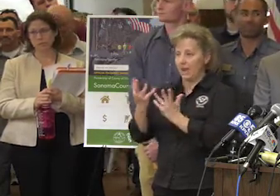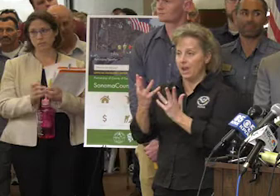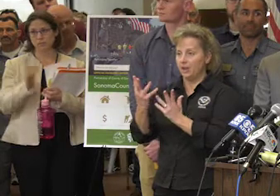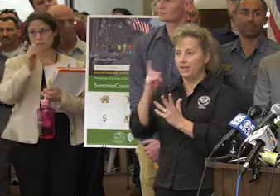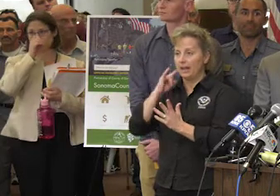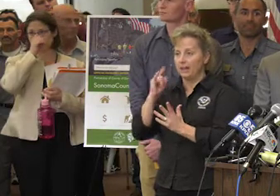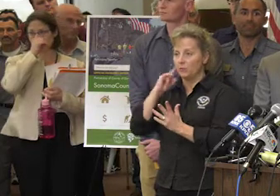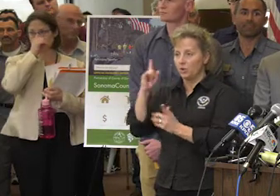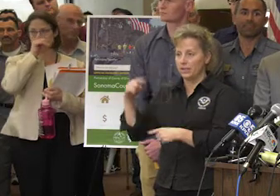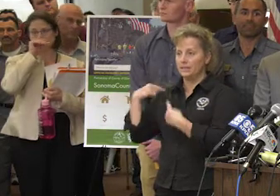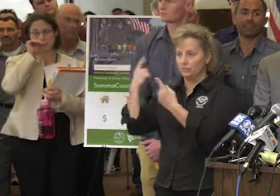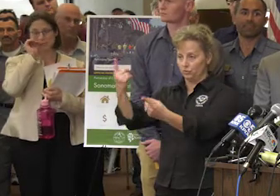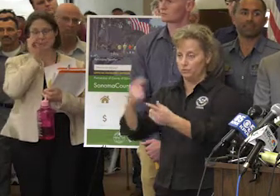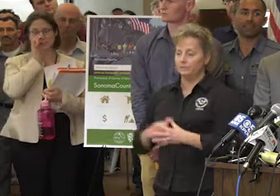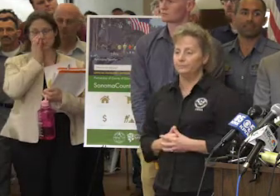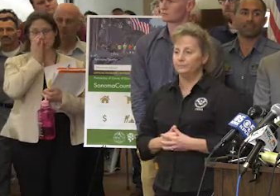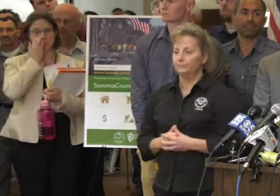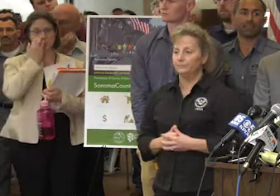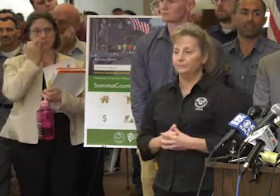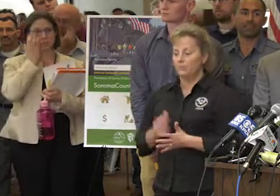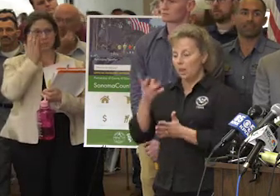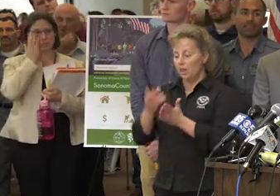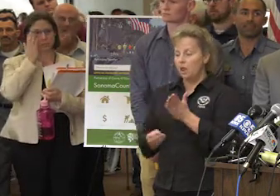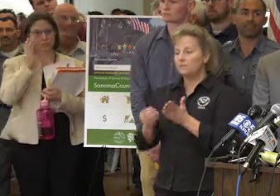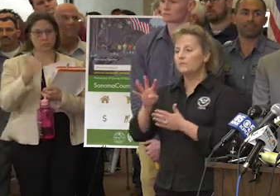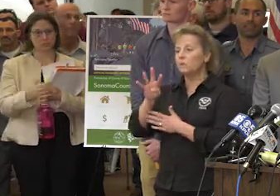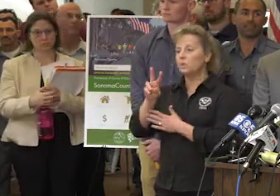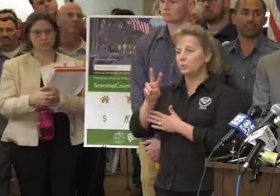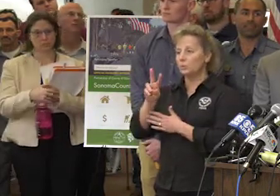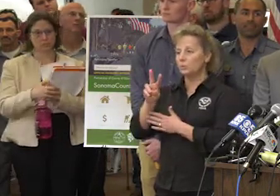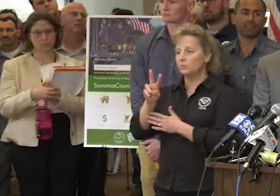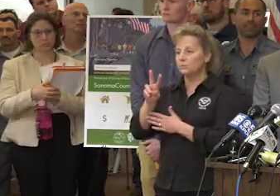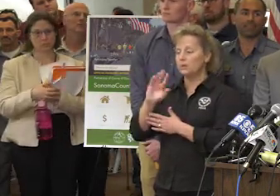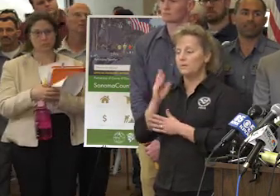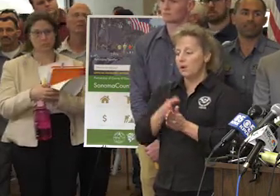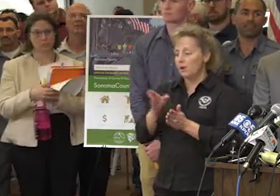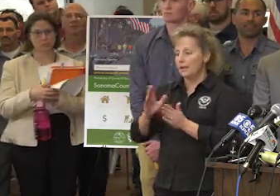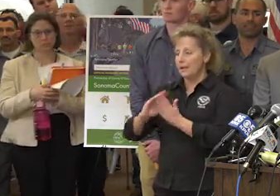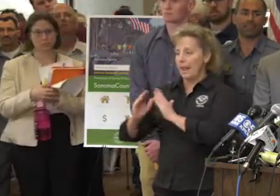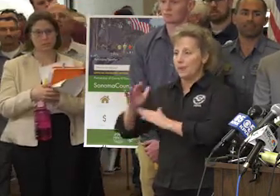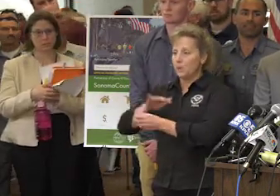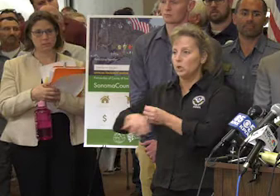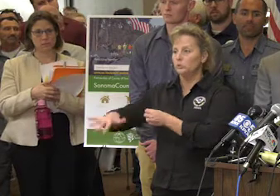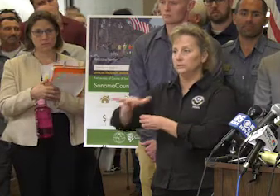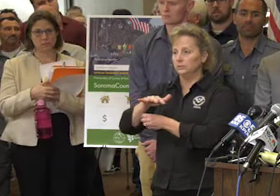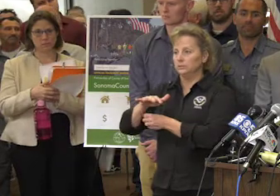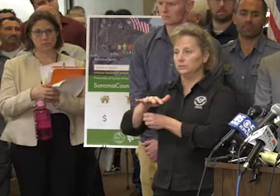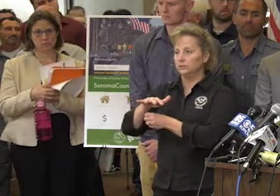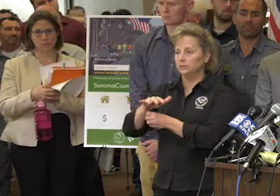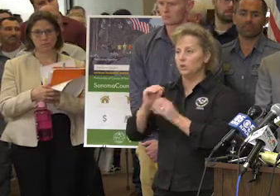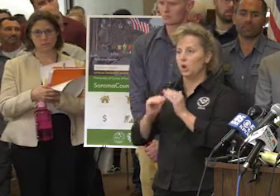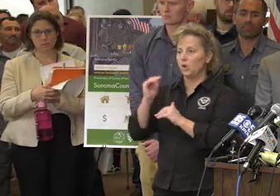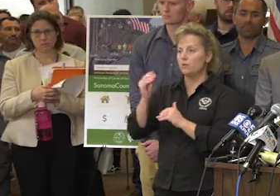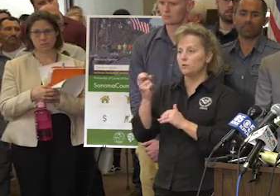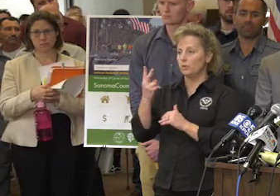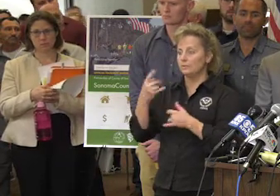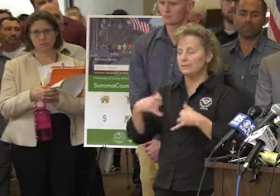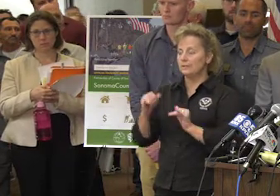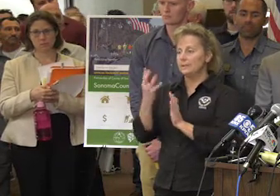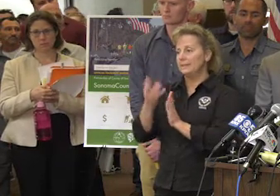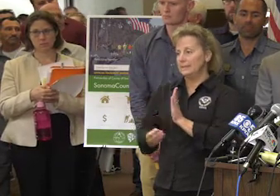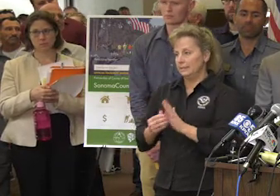history. We've lost 42 of our neighbors, and we have over a dozen still